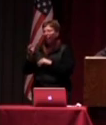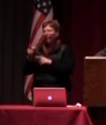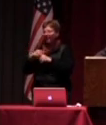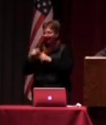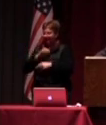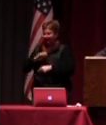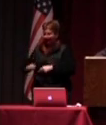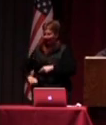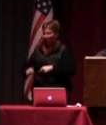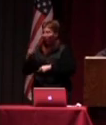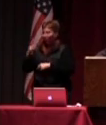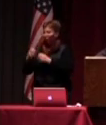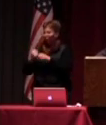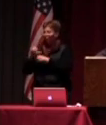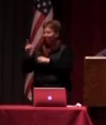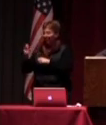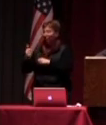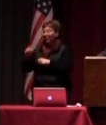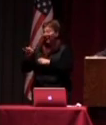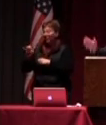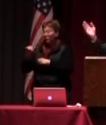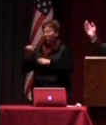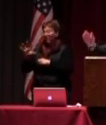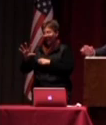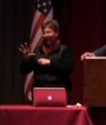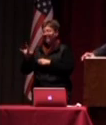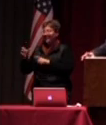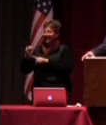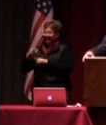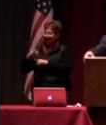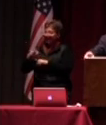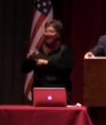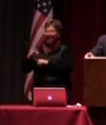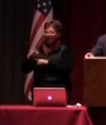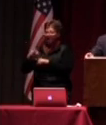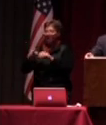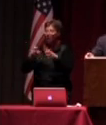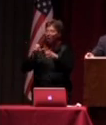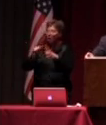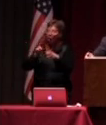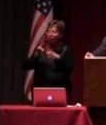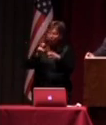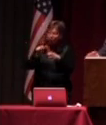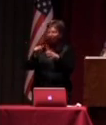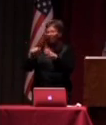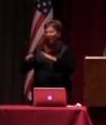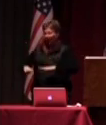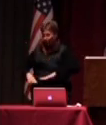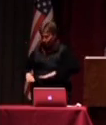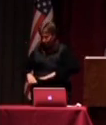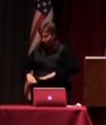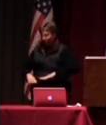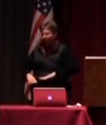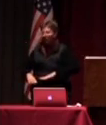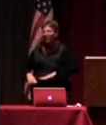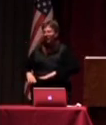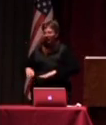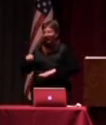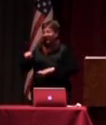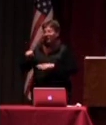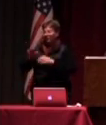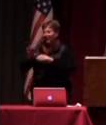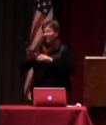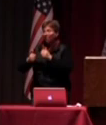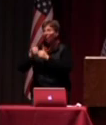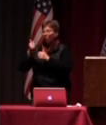emperor 2 years later. In 1805, he defeated the combined forces of Austria and Russia in his most famous victory of all